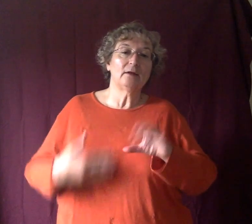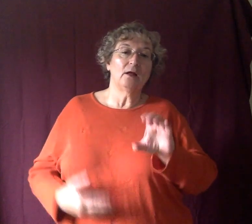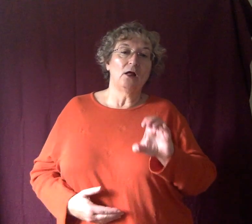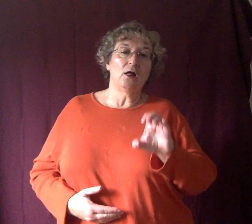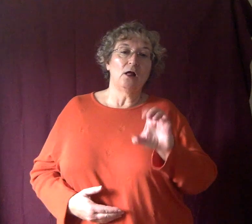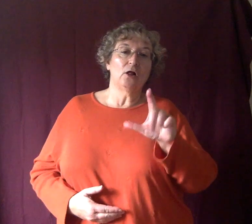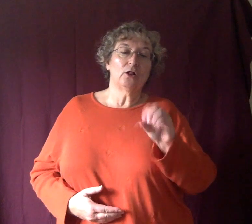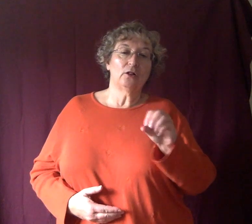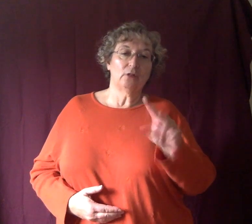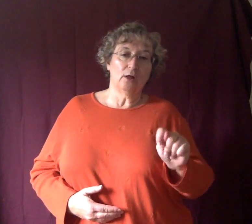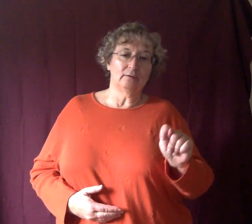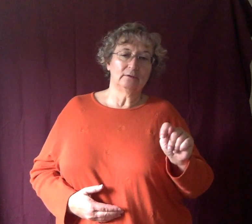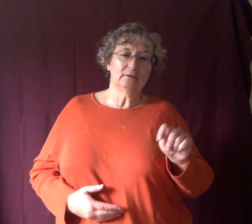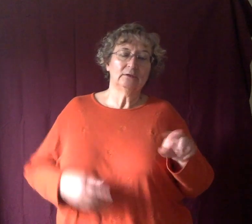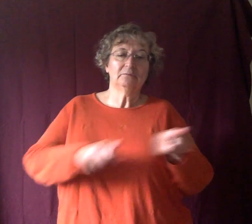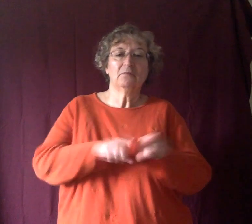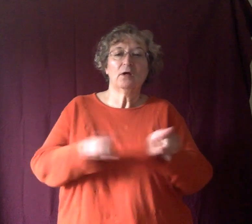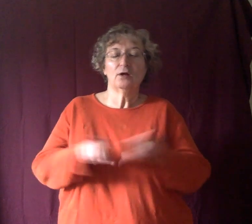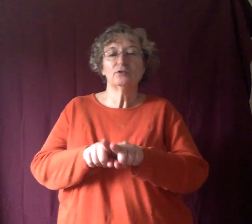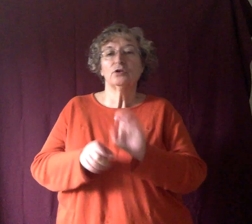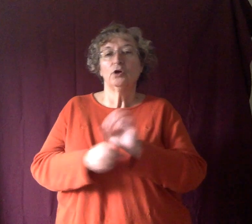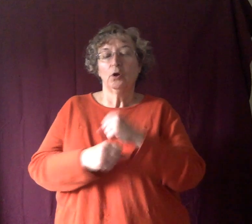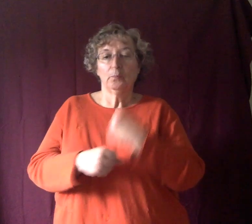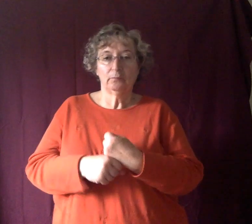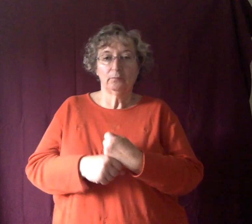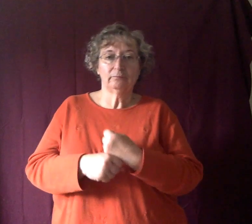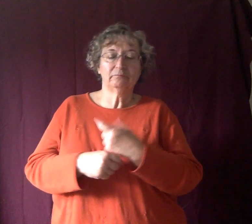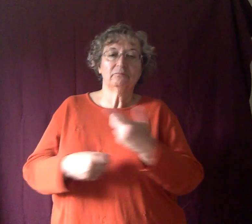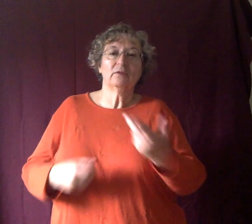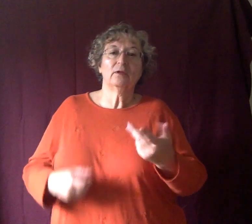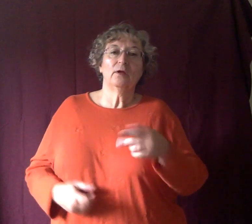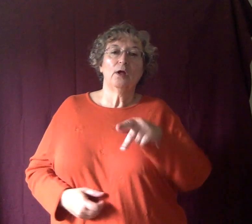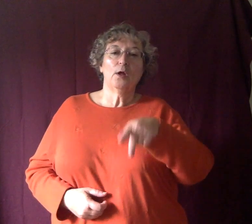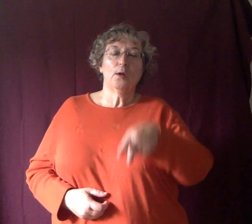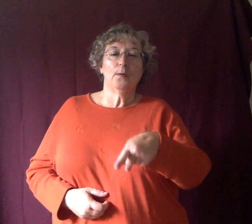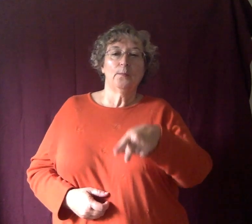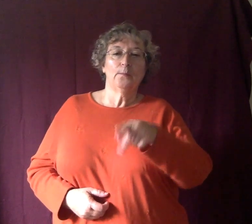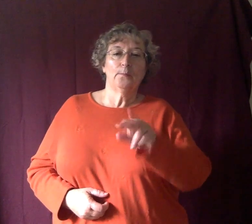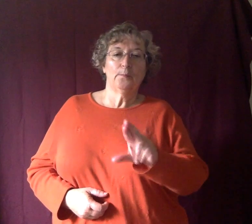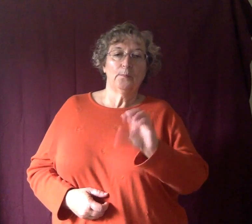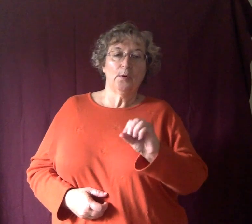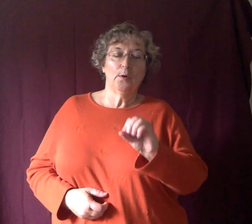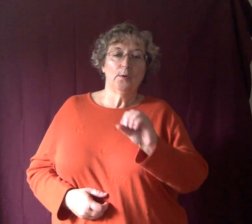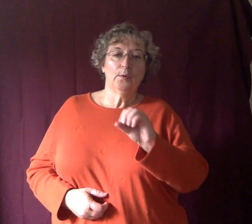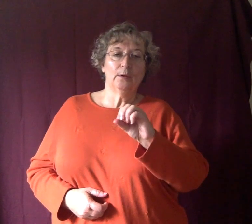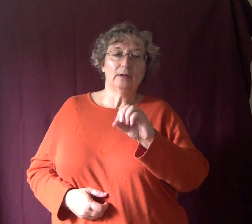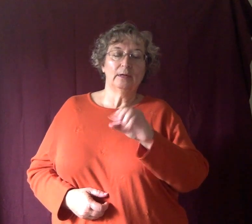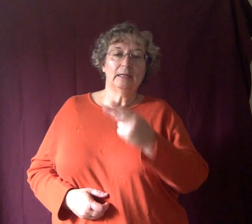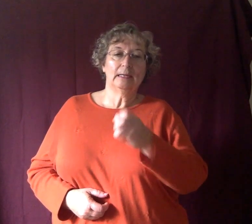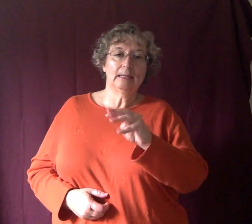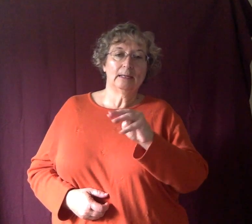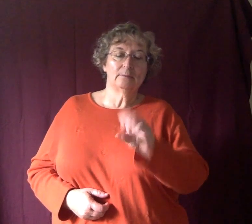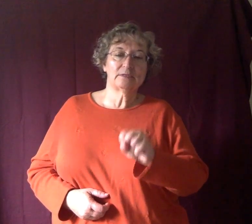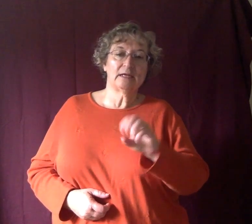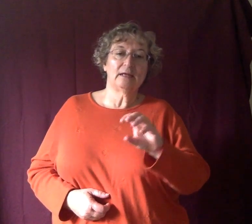metabolize proteins and sugars, functions that could not take place in your small intestine. As material travels through the